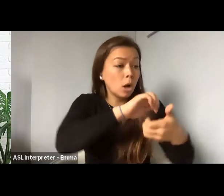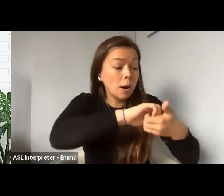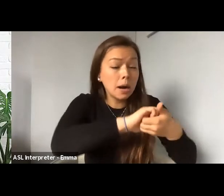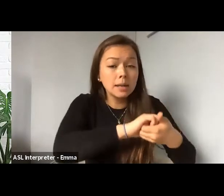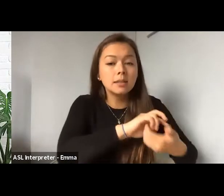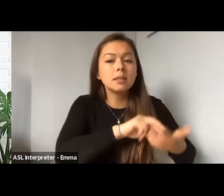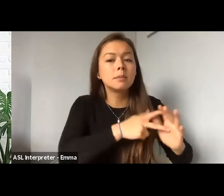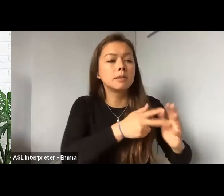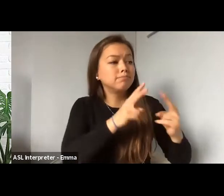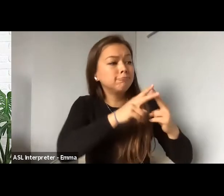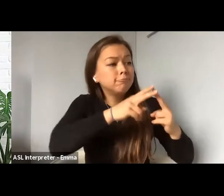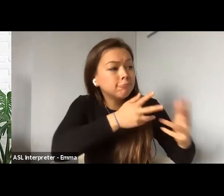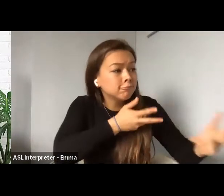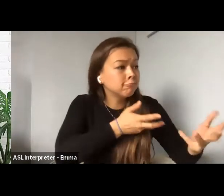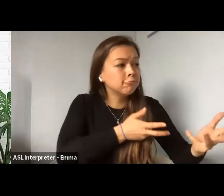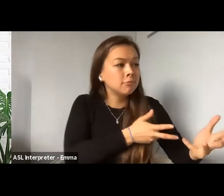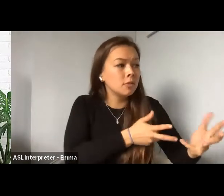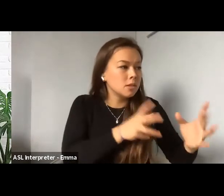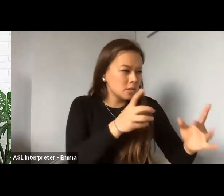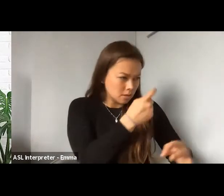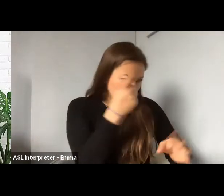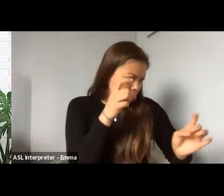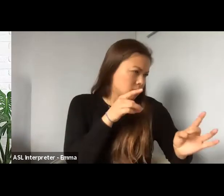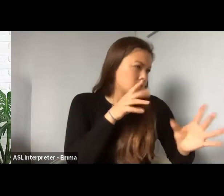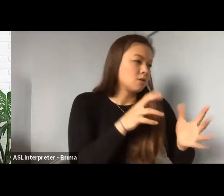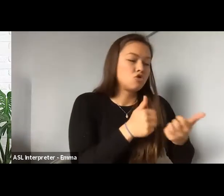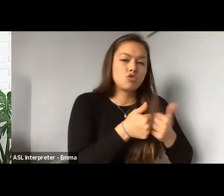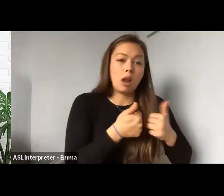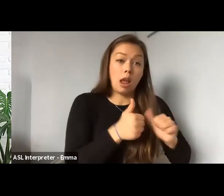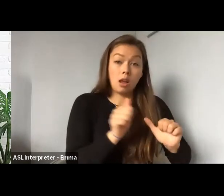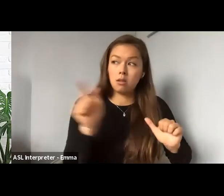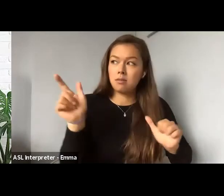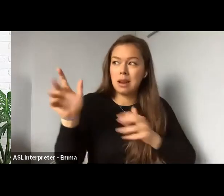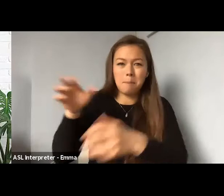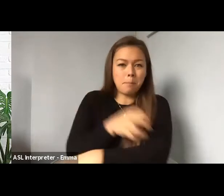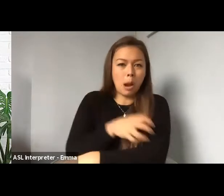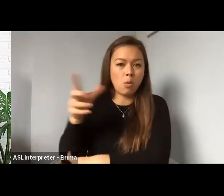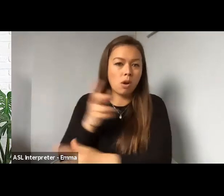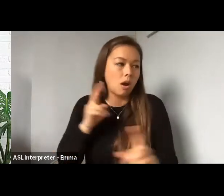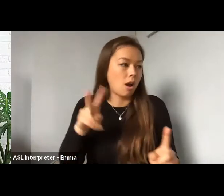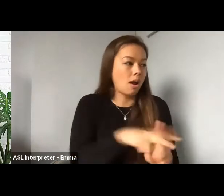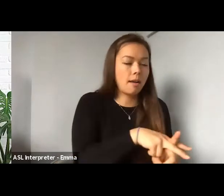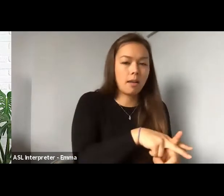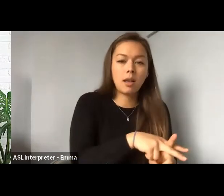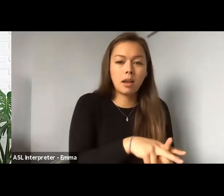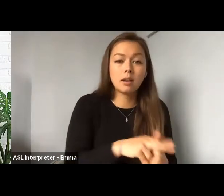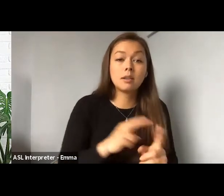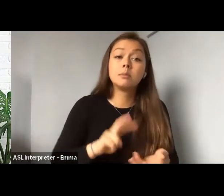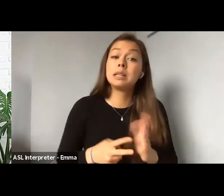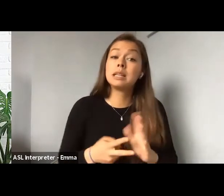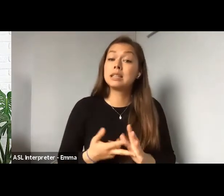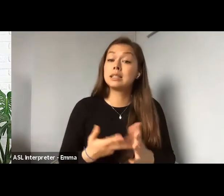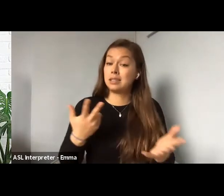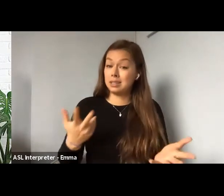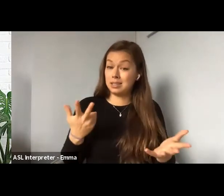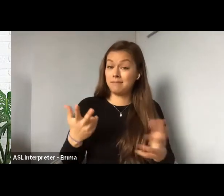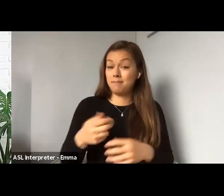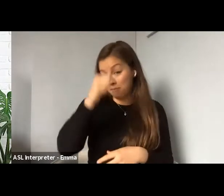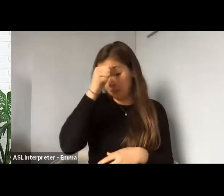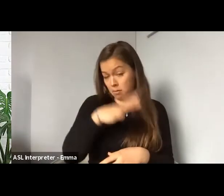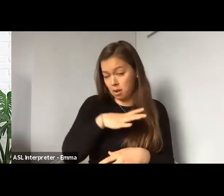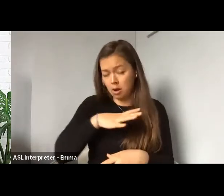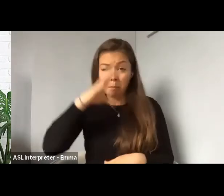violence as a means of enacting power within their relationships. In addition, men and boys who endorse traditional gender role